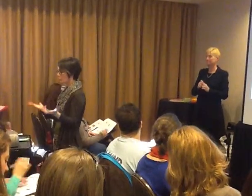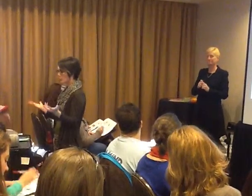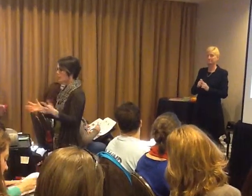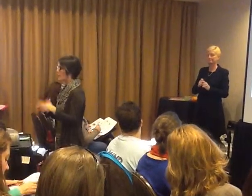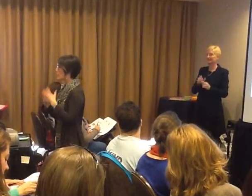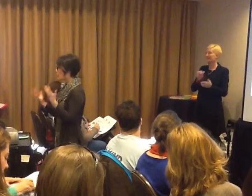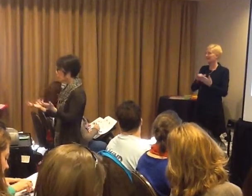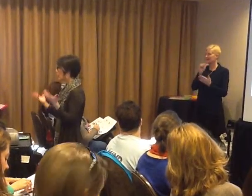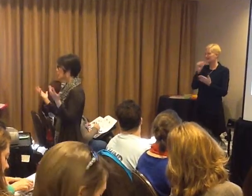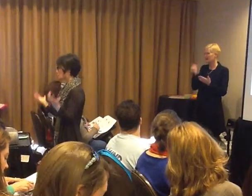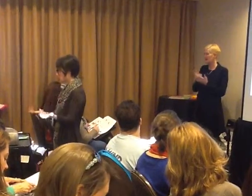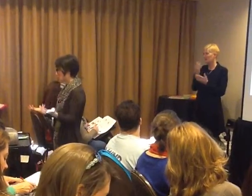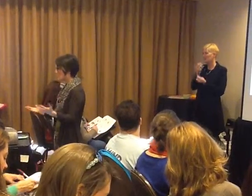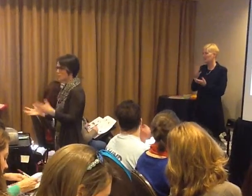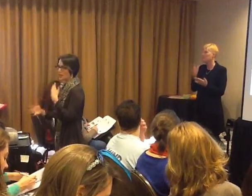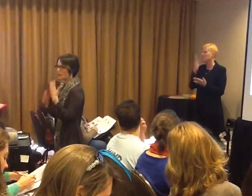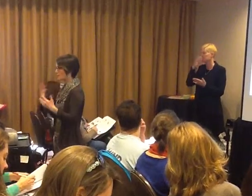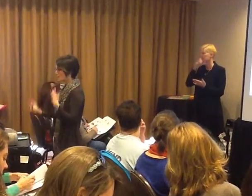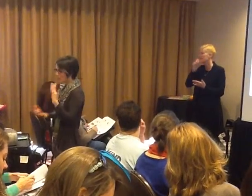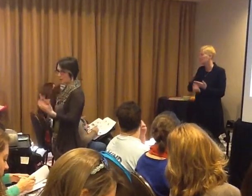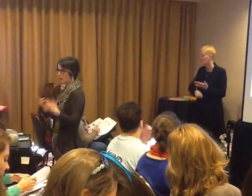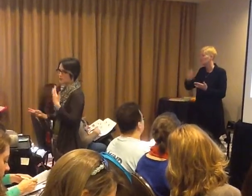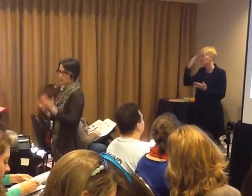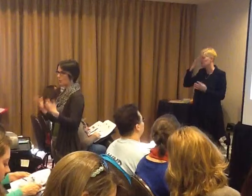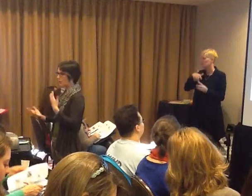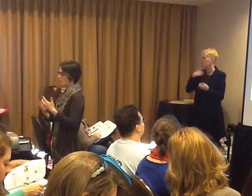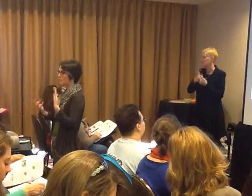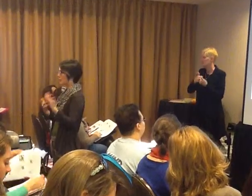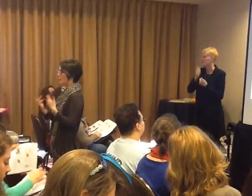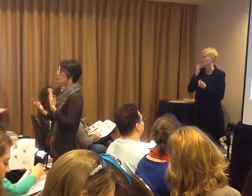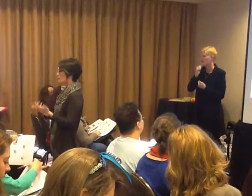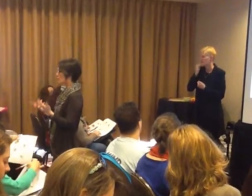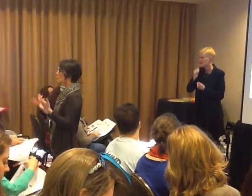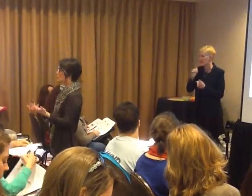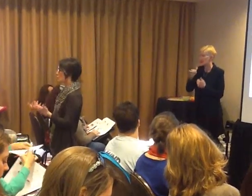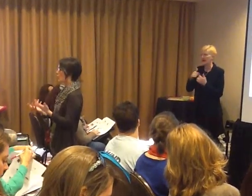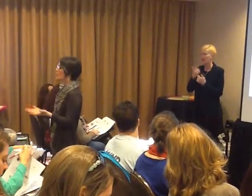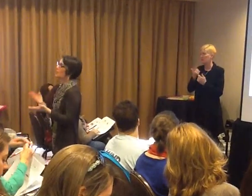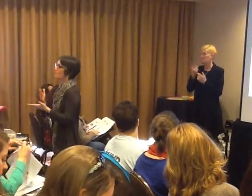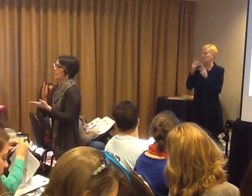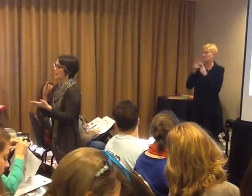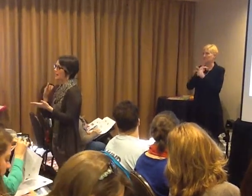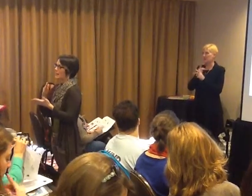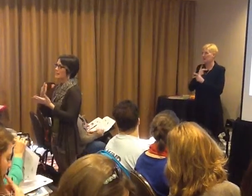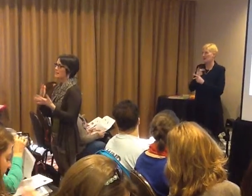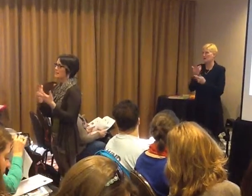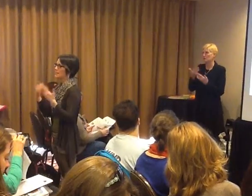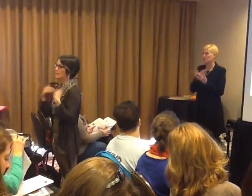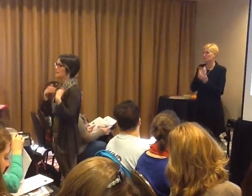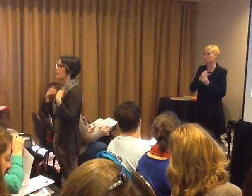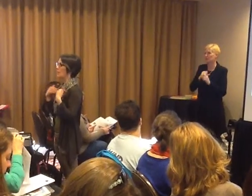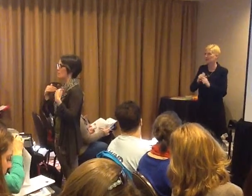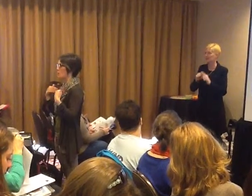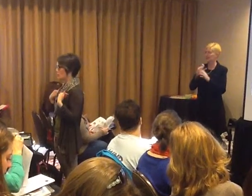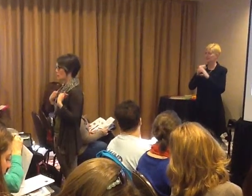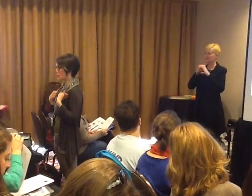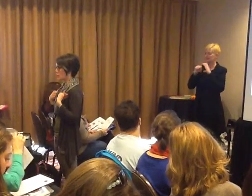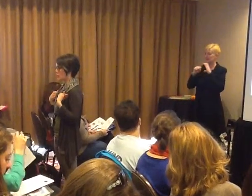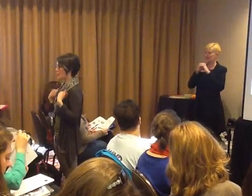of information that we all know is a challenge that every day we're trying to overcome and figure out new strategies for, but that it's the